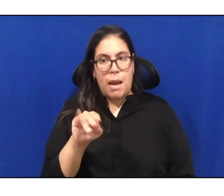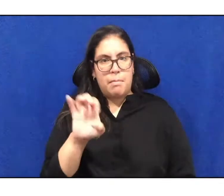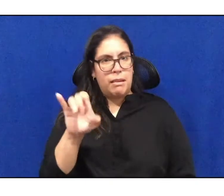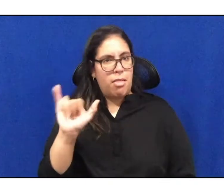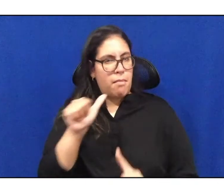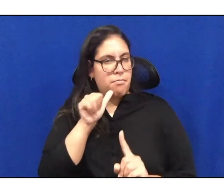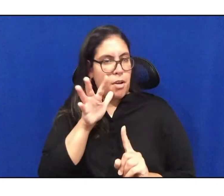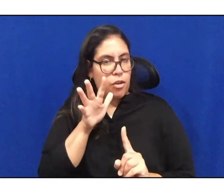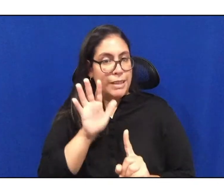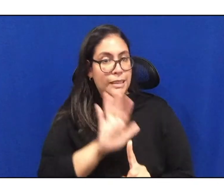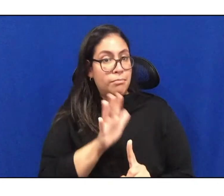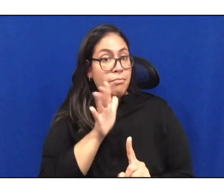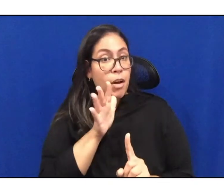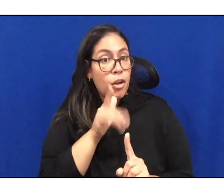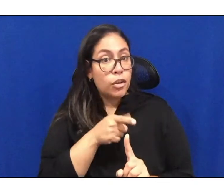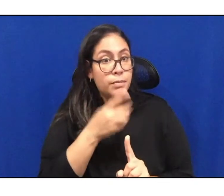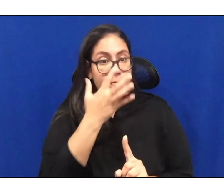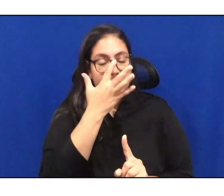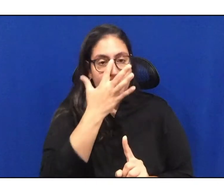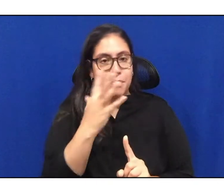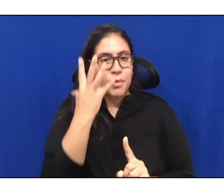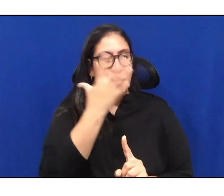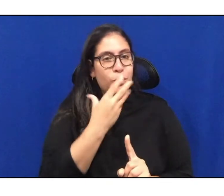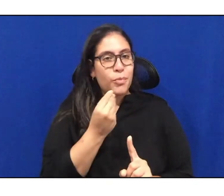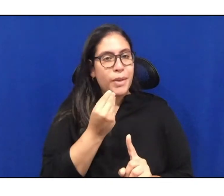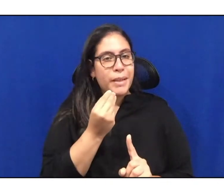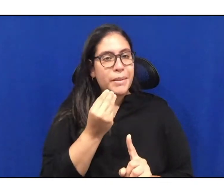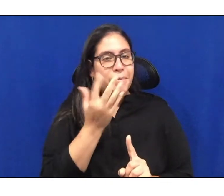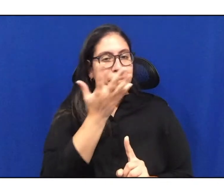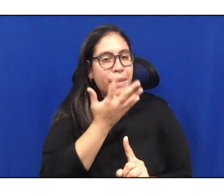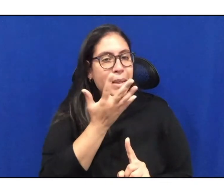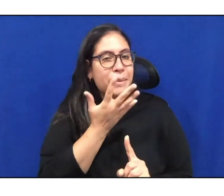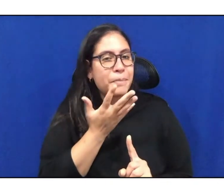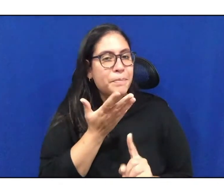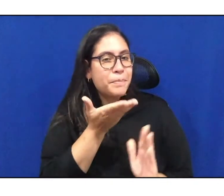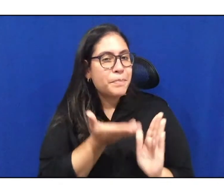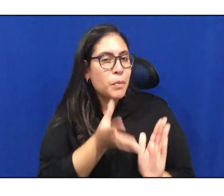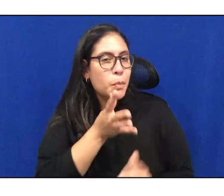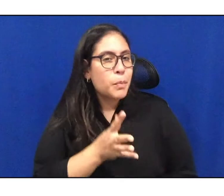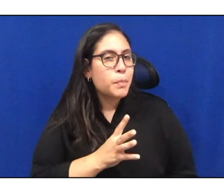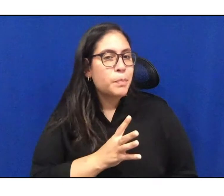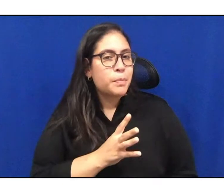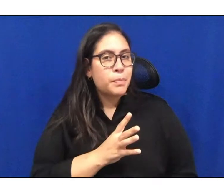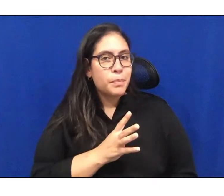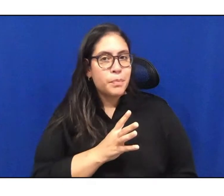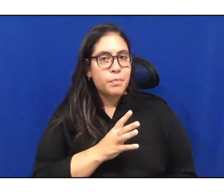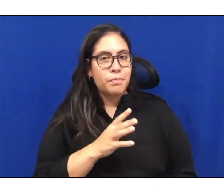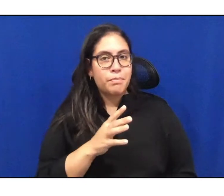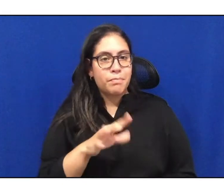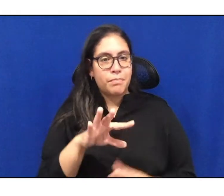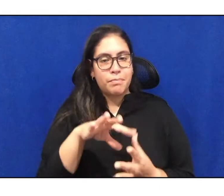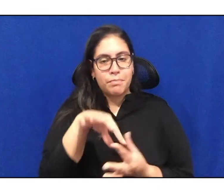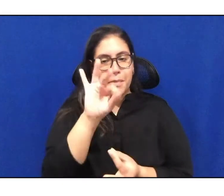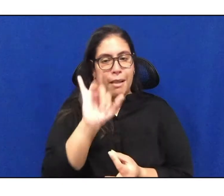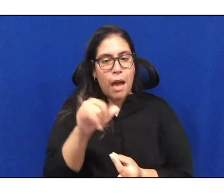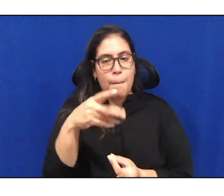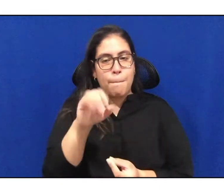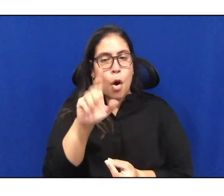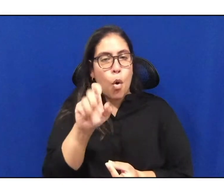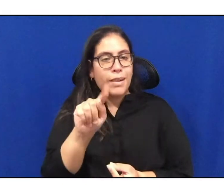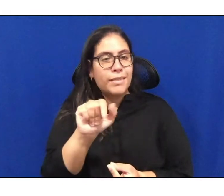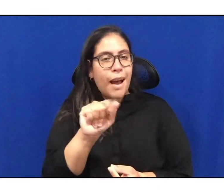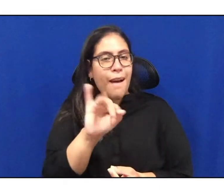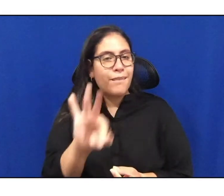Emmett's mother is a pretty-faced thing, the tint of pulled taffy. She sits in a